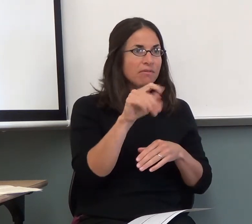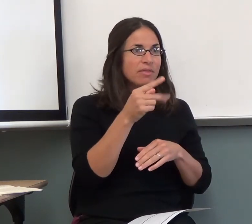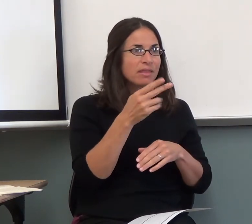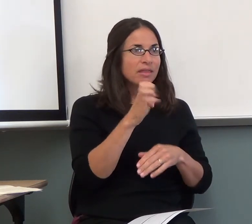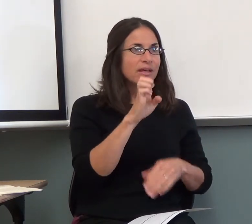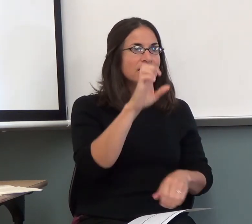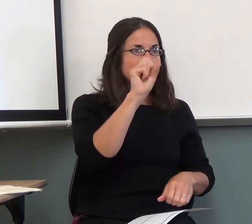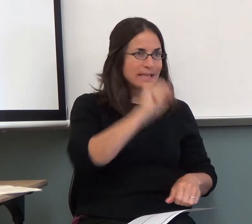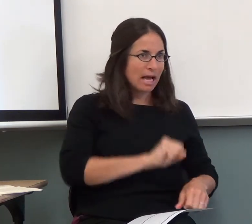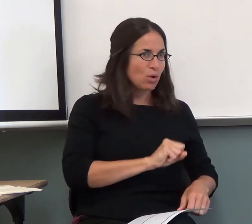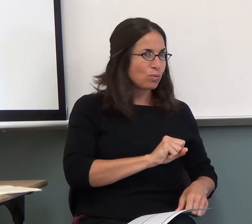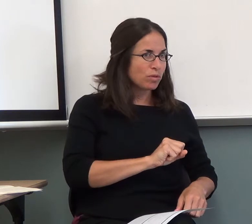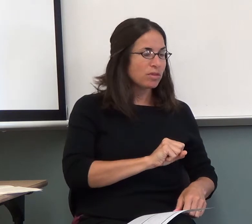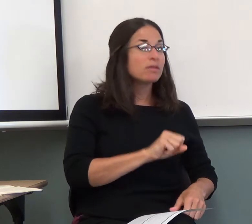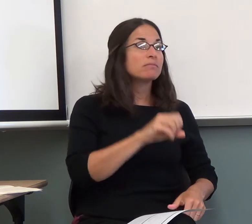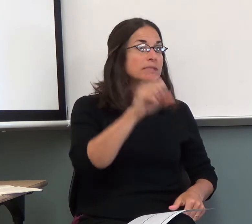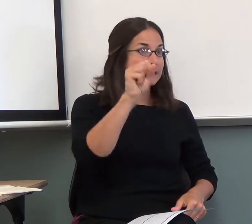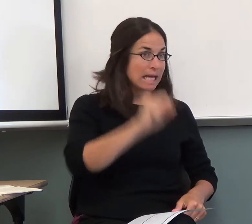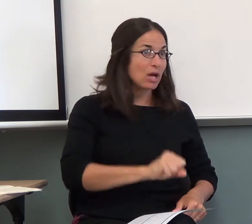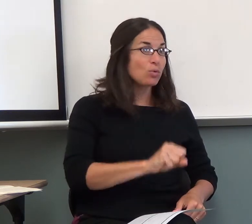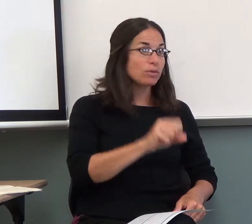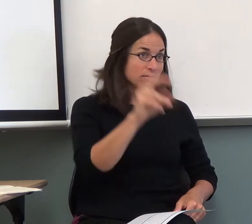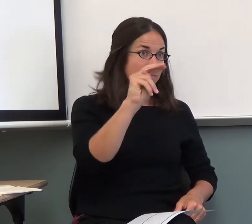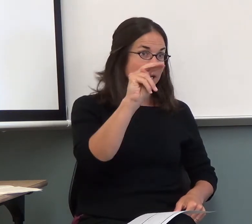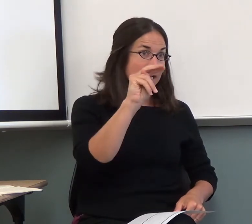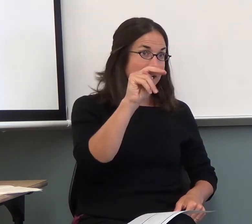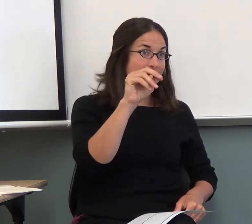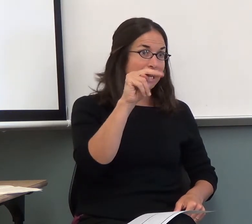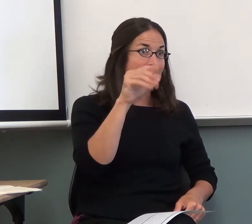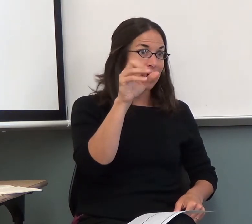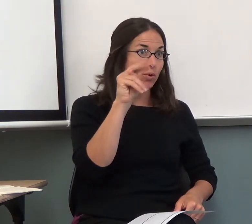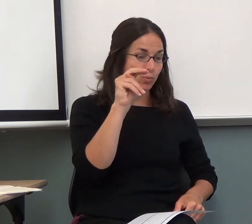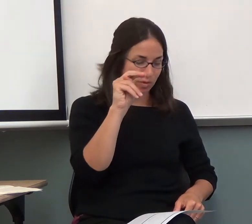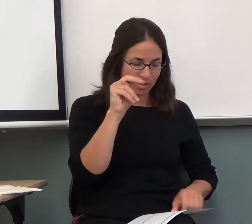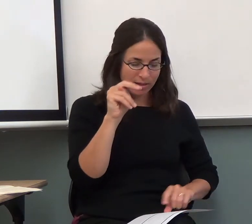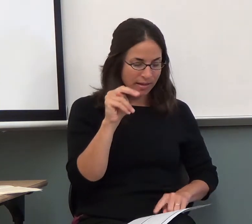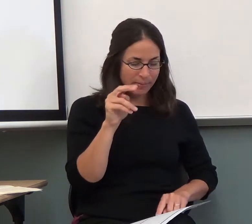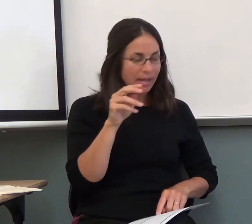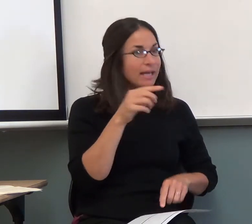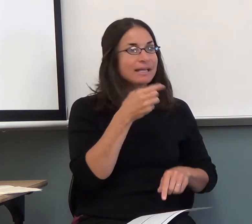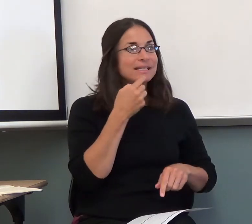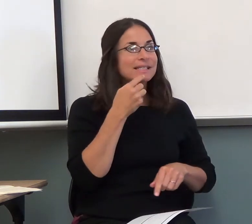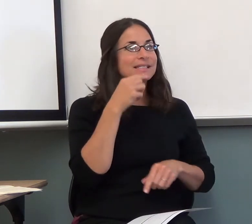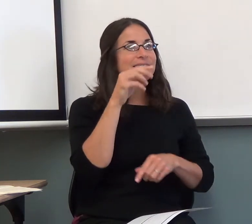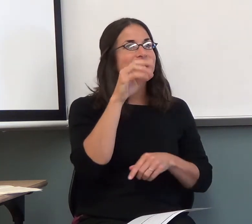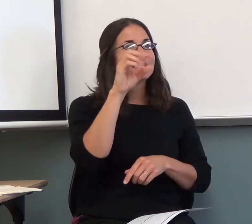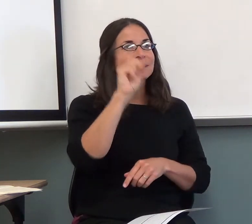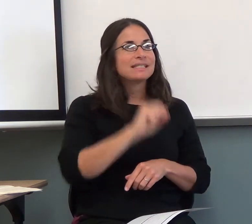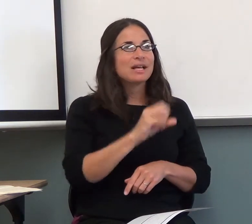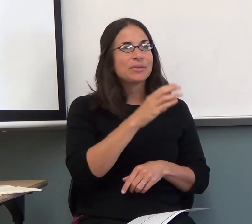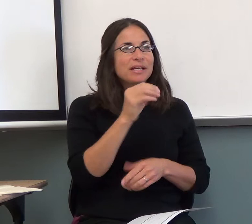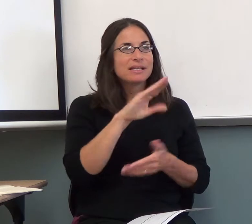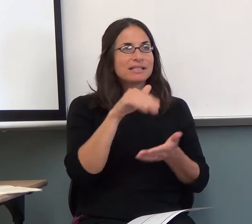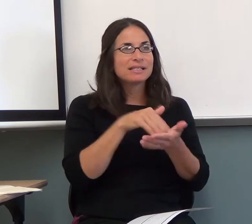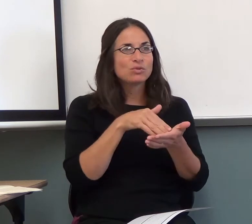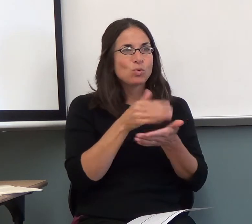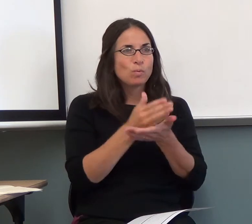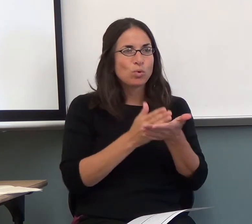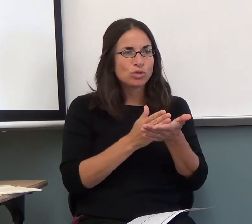south? South. South and central, oh wait, hold on, of the south and central portions, so now south and central, they're not